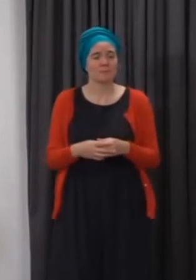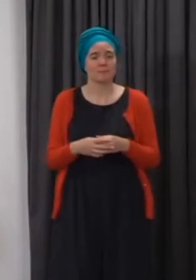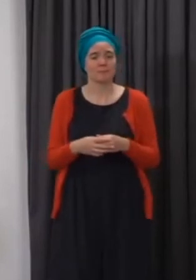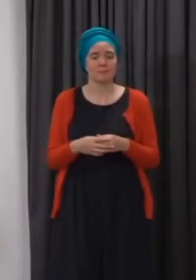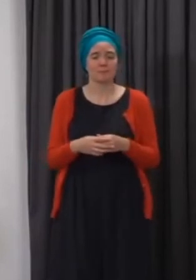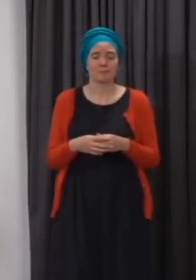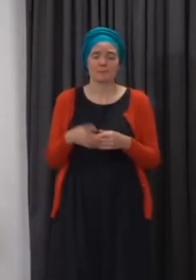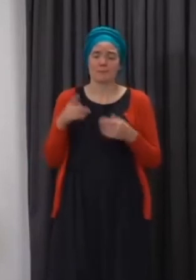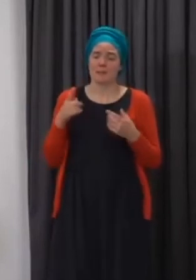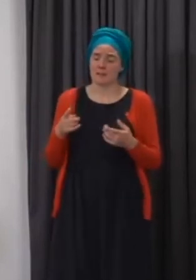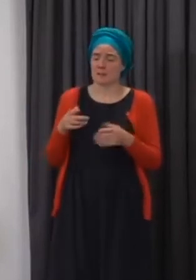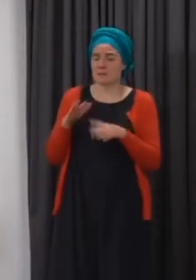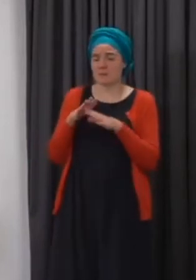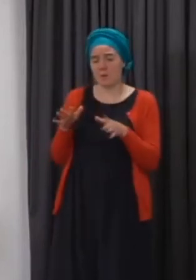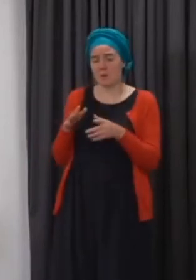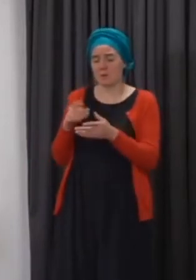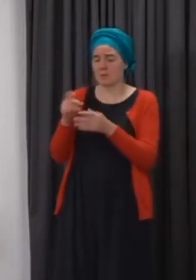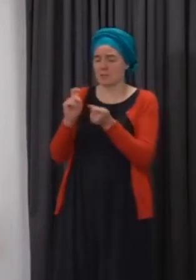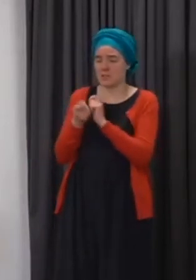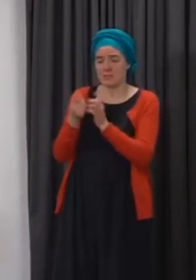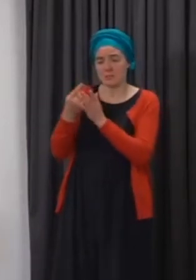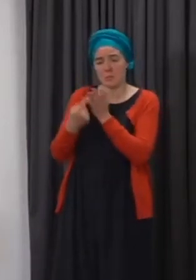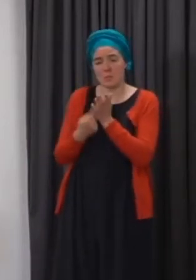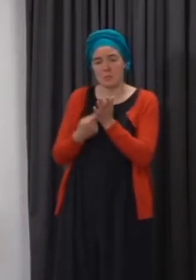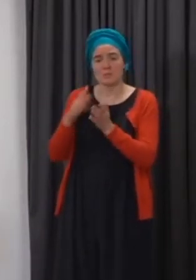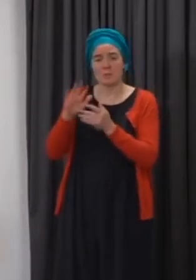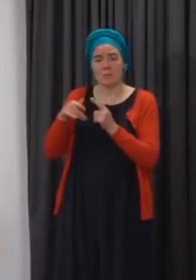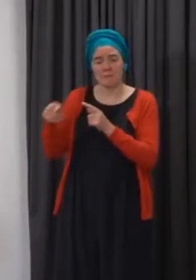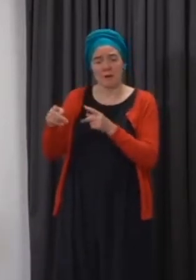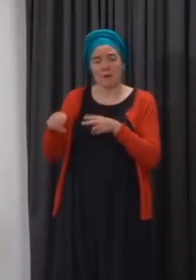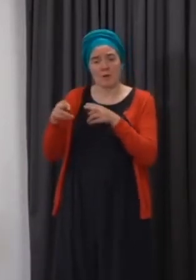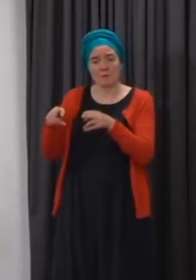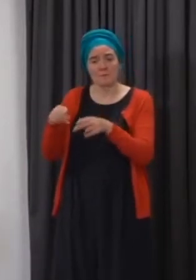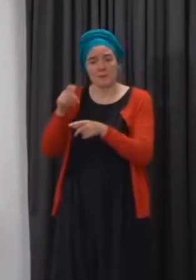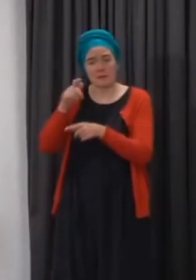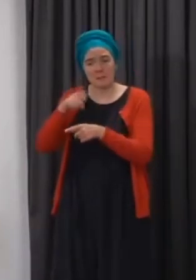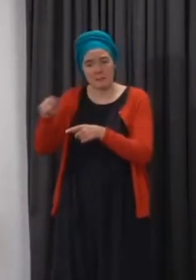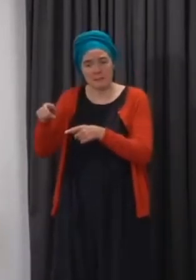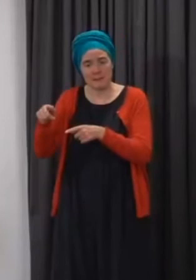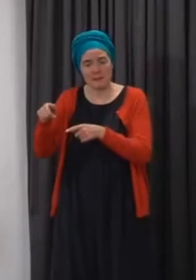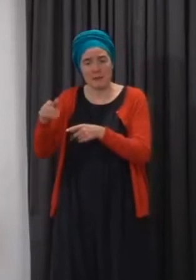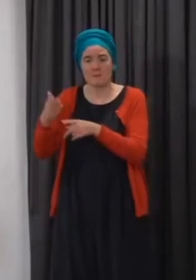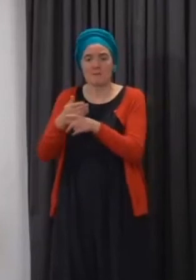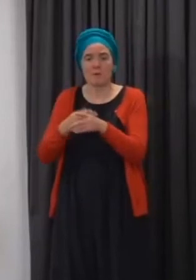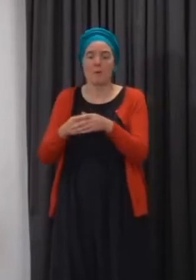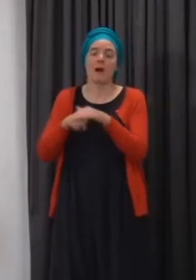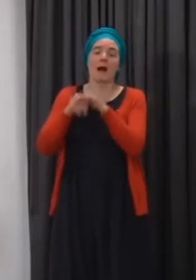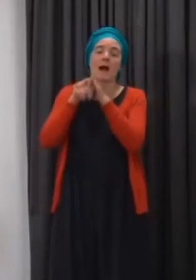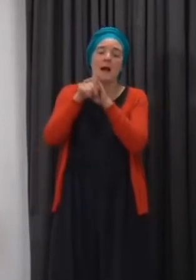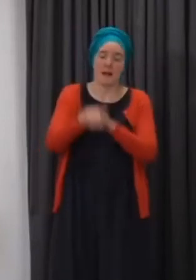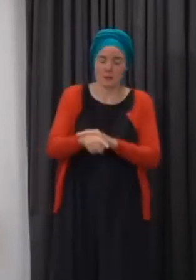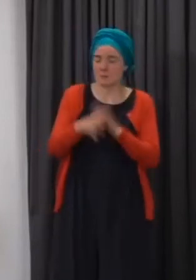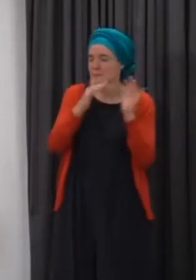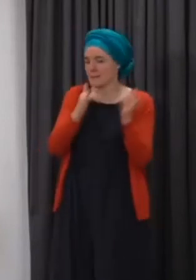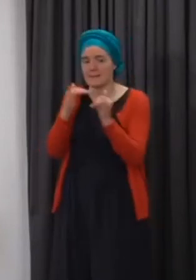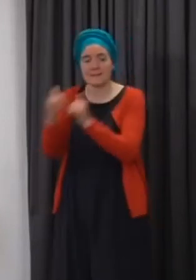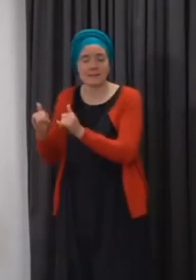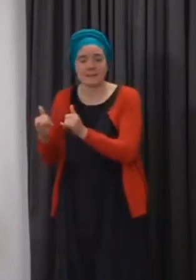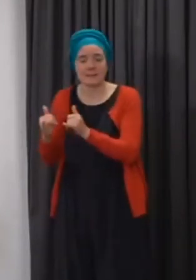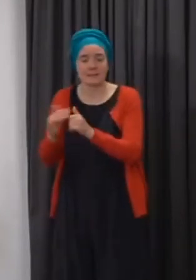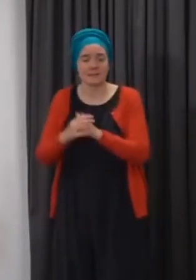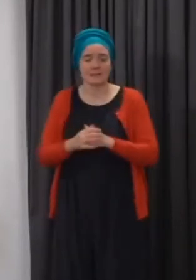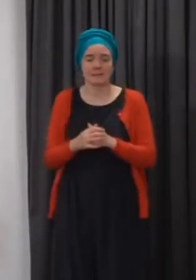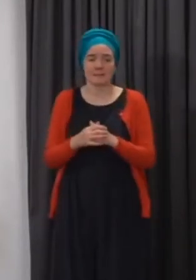being discharged from hospitals back in April. That was again based on the latest advice at that time, and I think from the outset we have tried to ensure